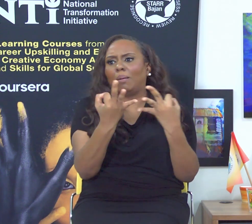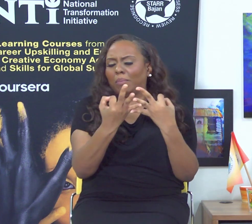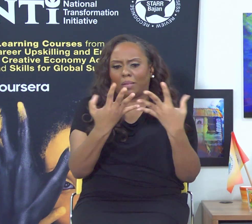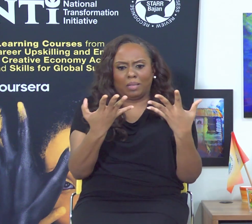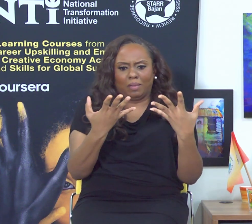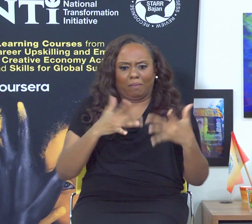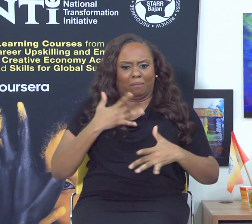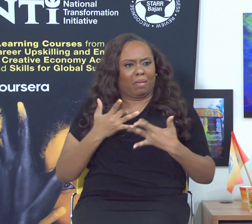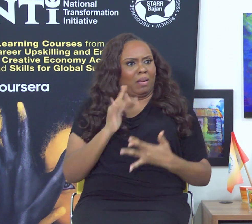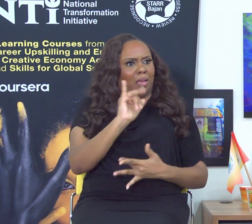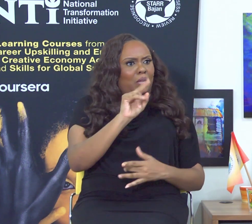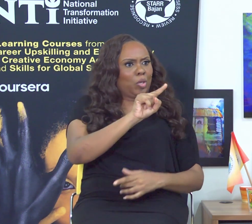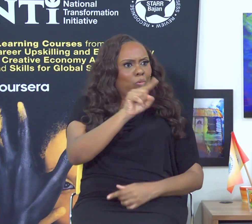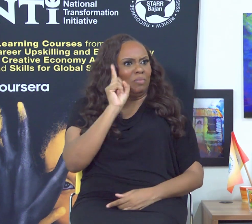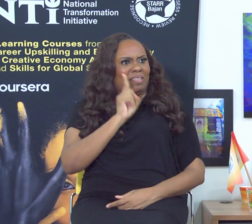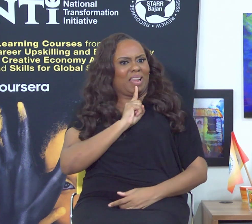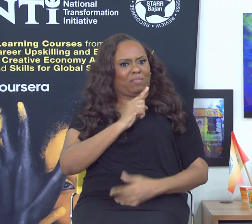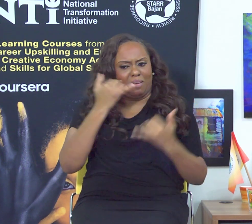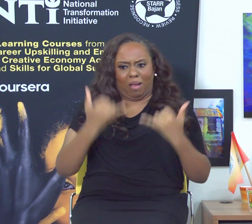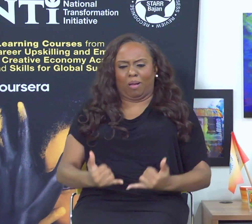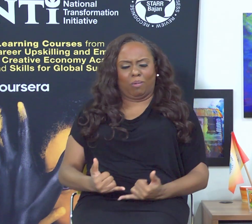it?